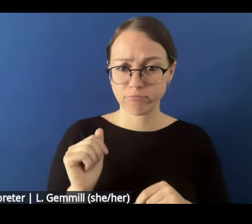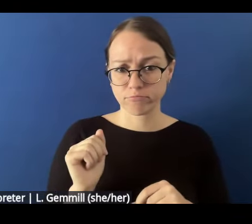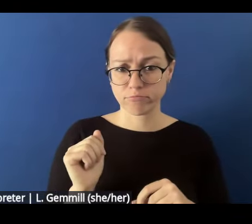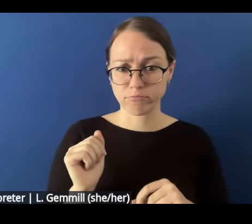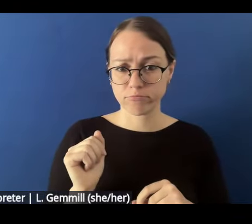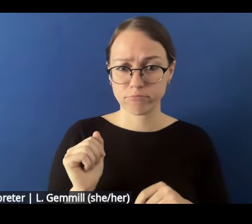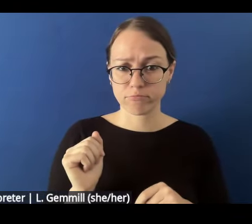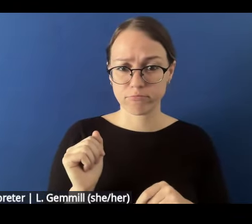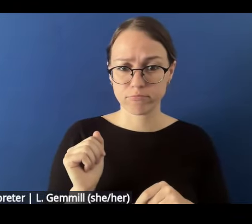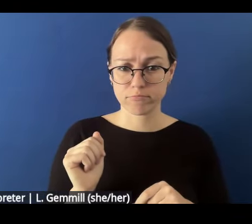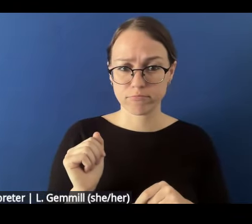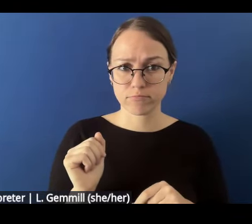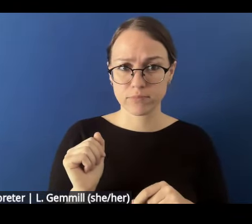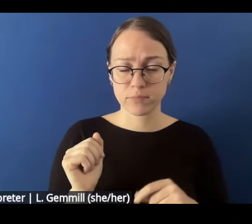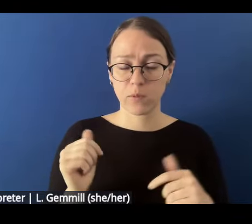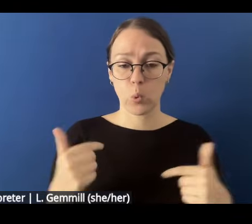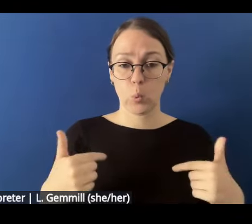we're interpreting